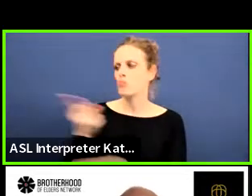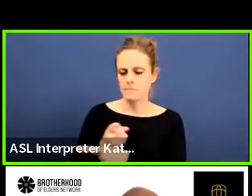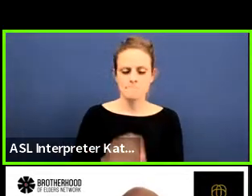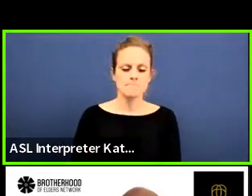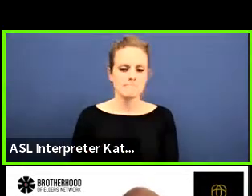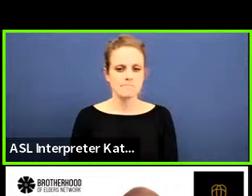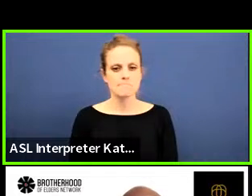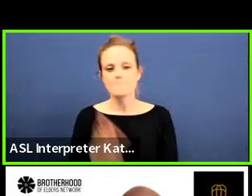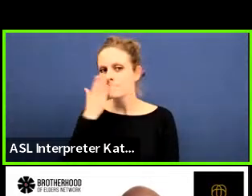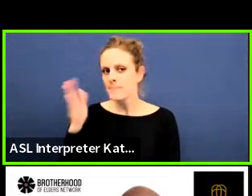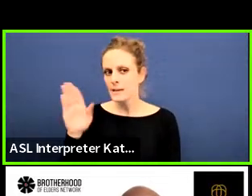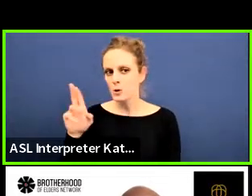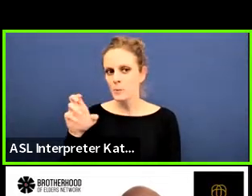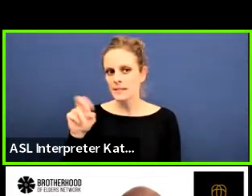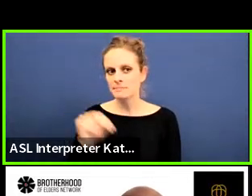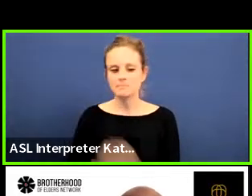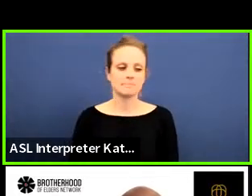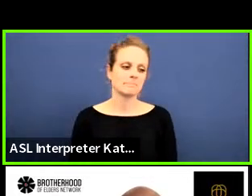Thanks, Ben.